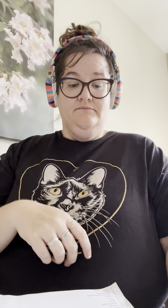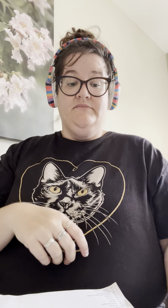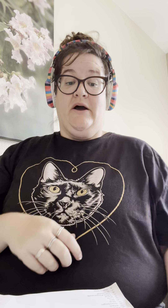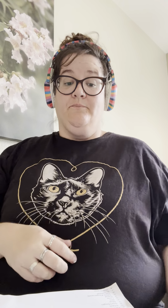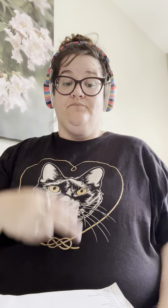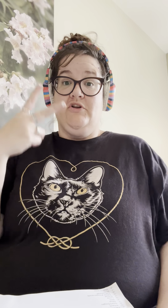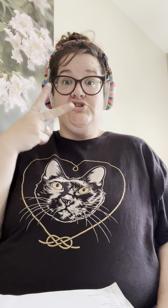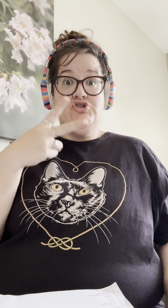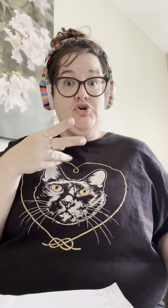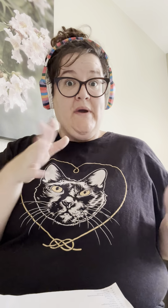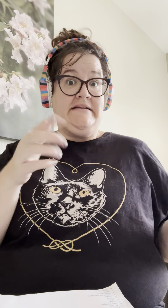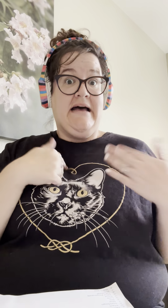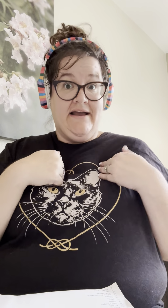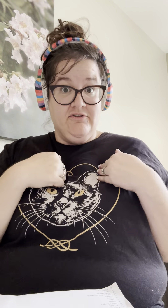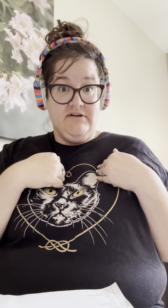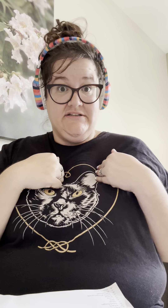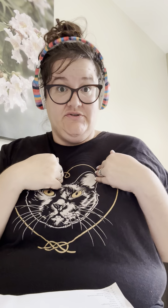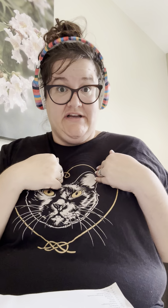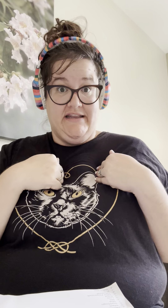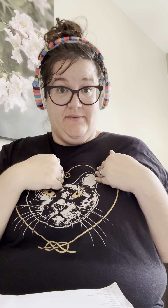Now, there's 2 ways I've learned to do sign language.